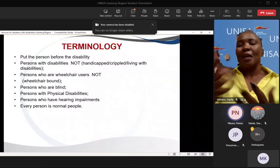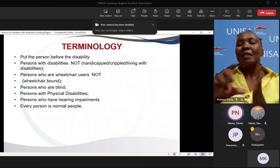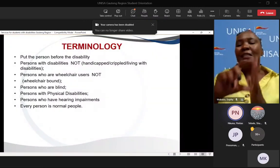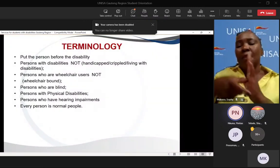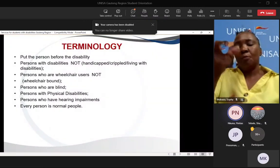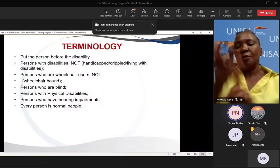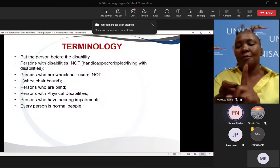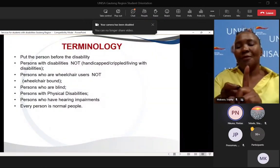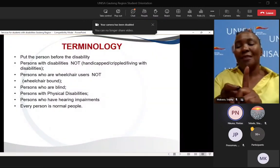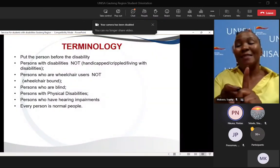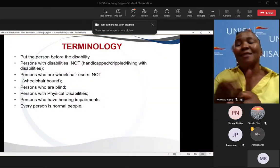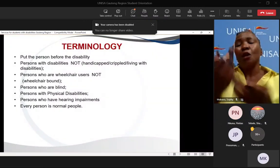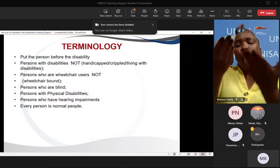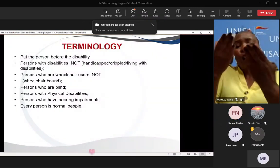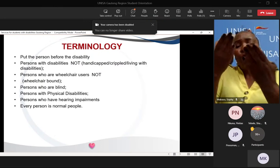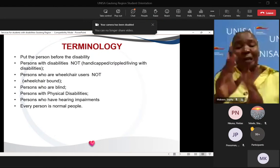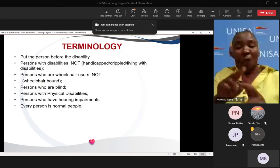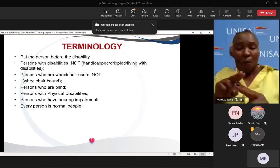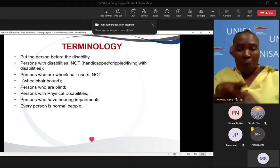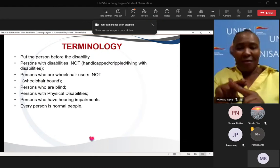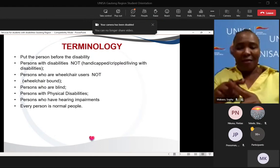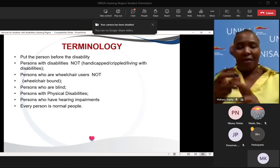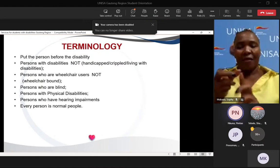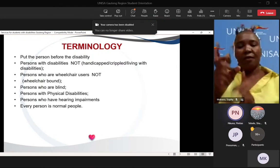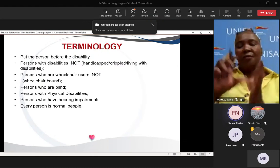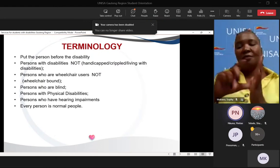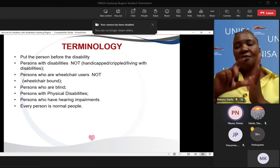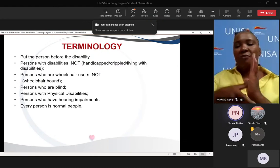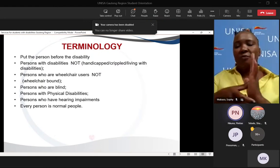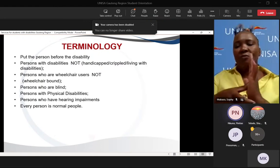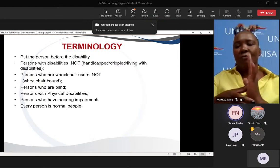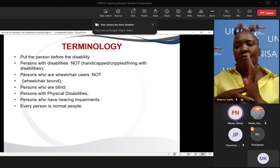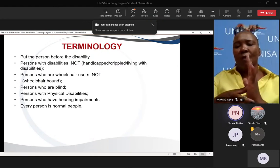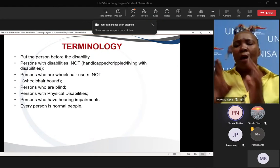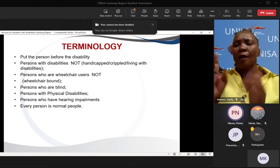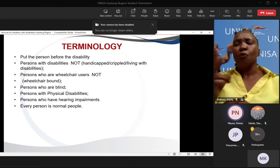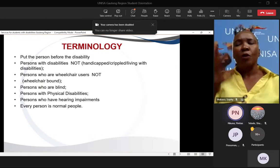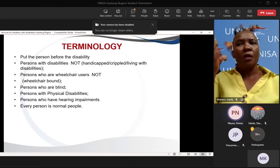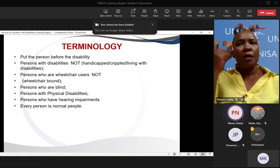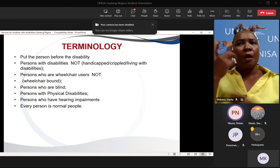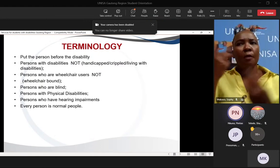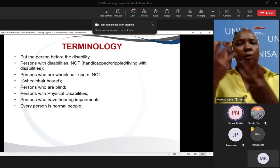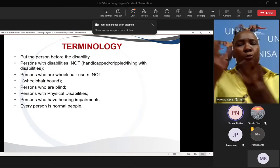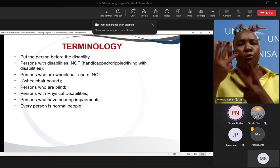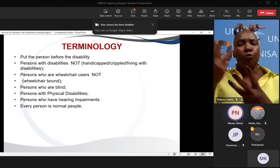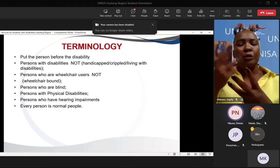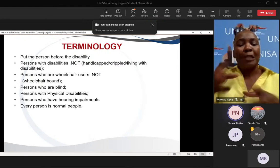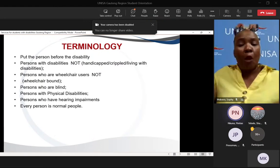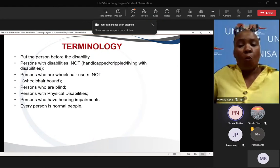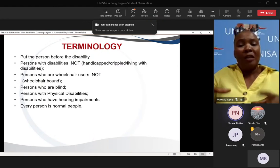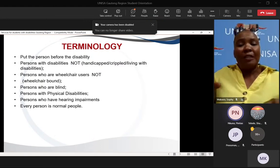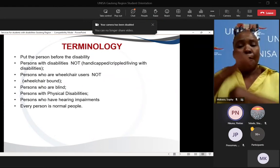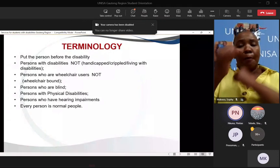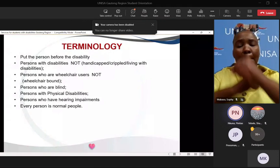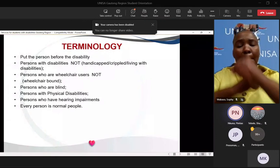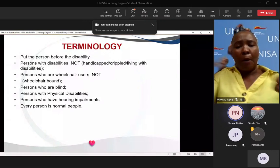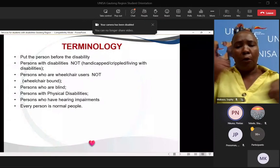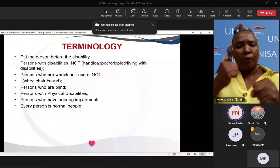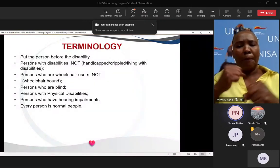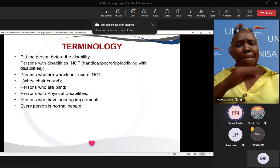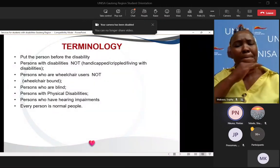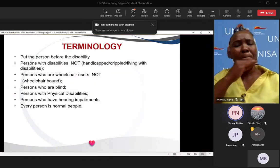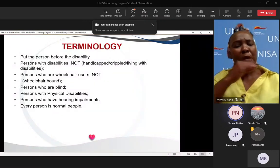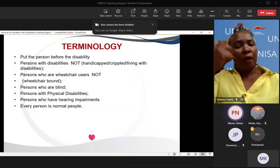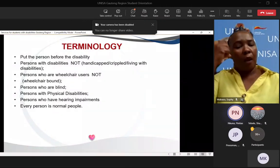disability and again we hear people saying a student is wheelchair bound which means you sleep